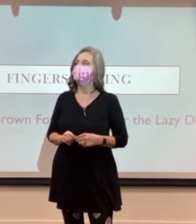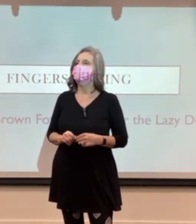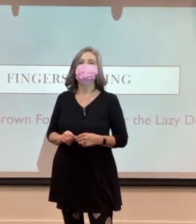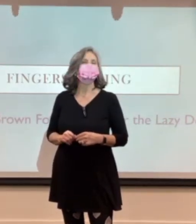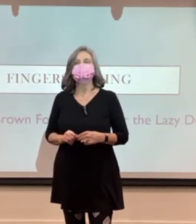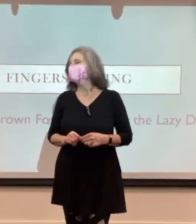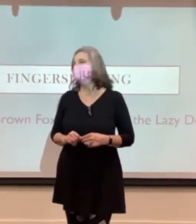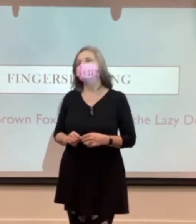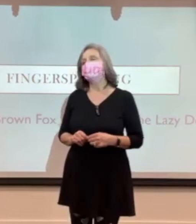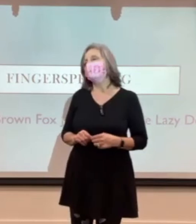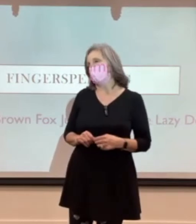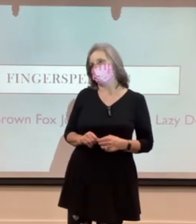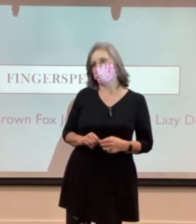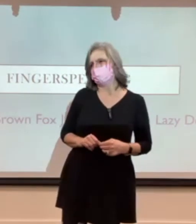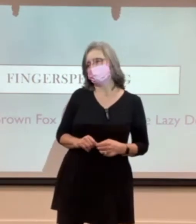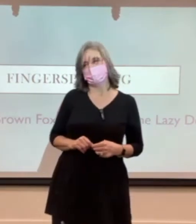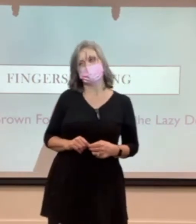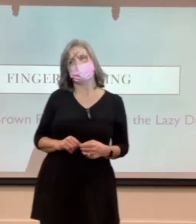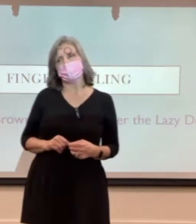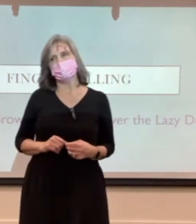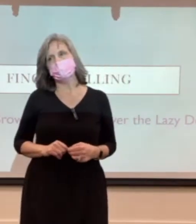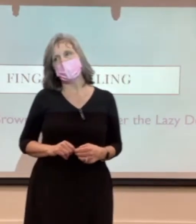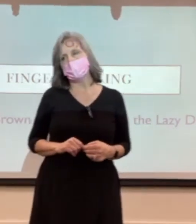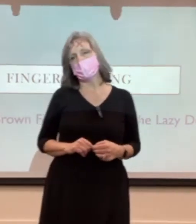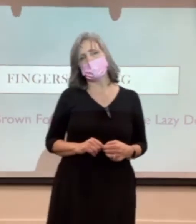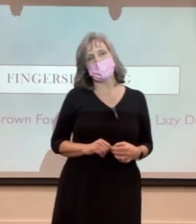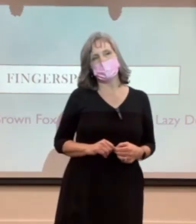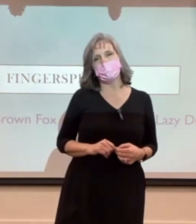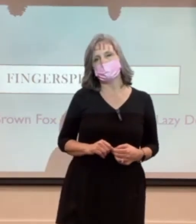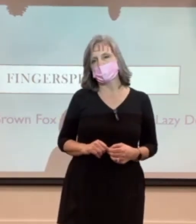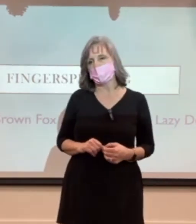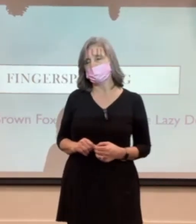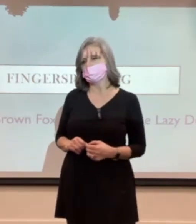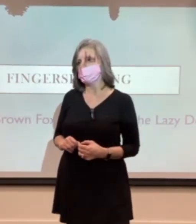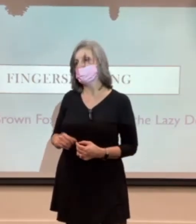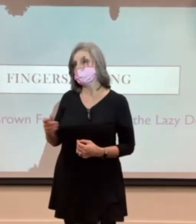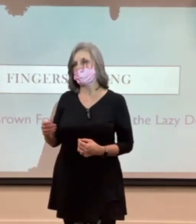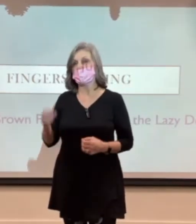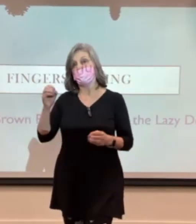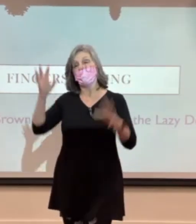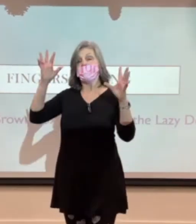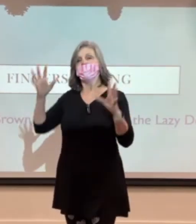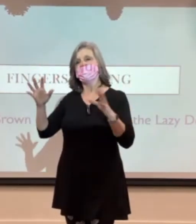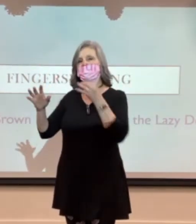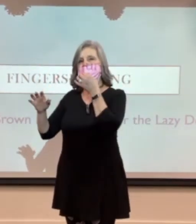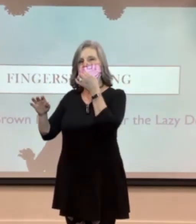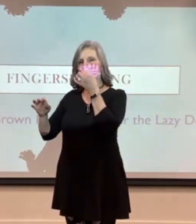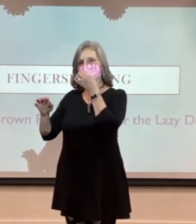mean the same thing. No, I don't think there is too many. I mean, I know, for example, like words like boing in English,